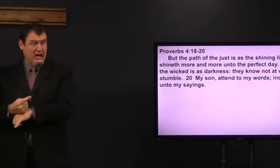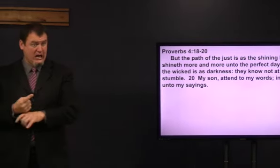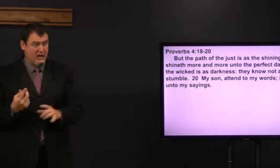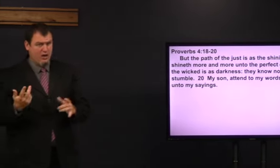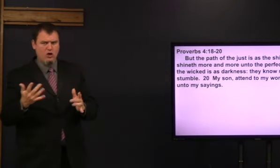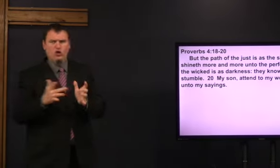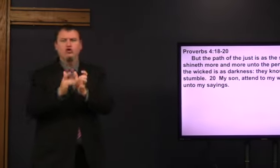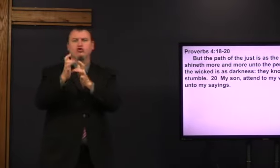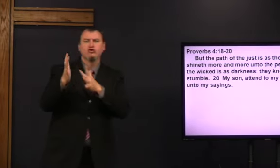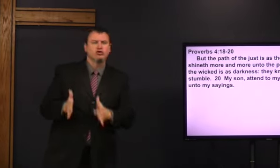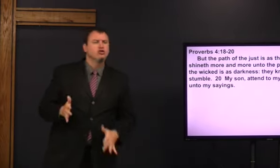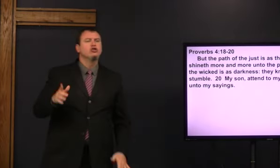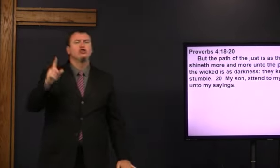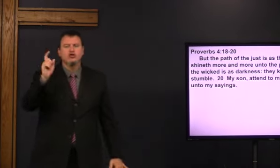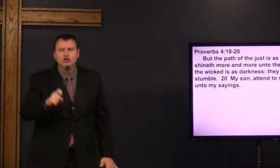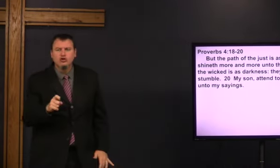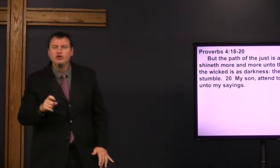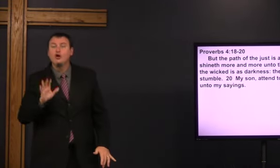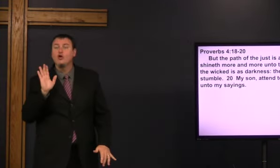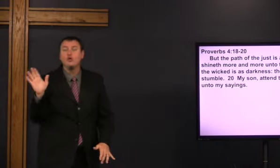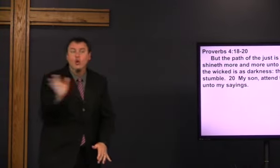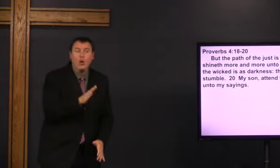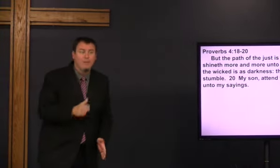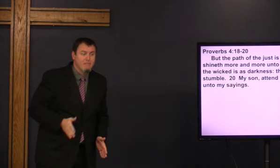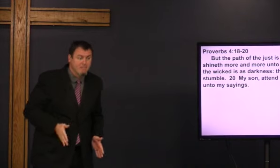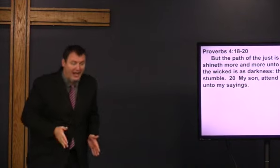So, Christians today